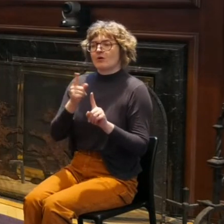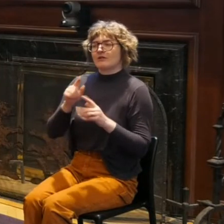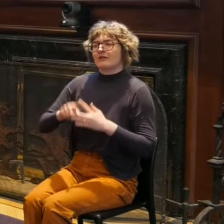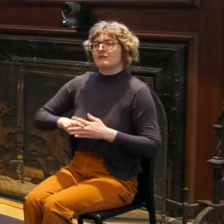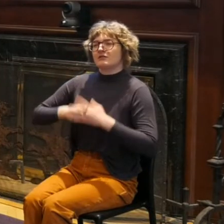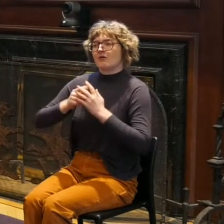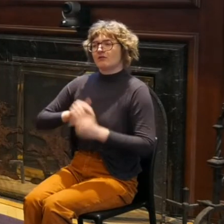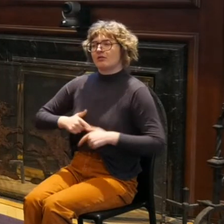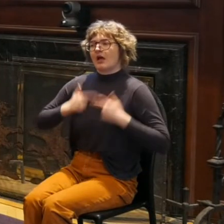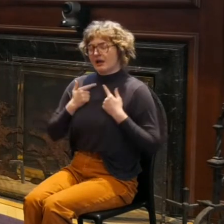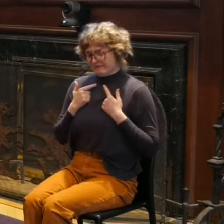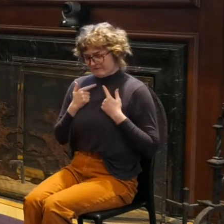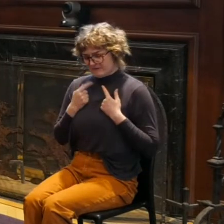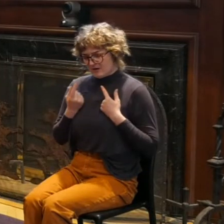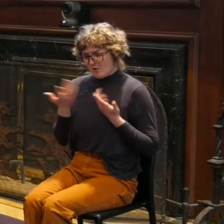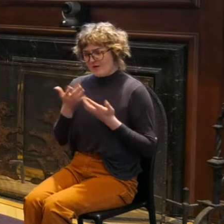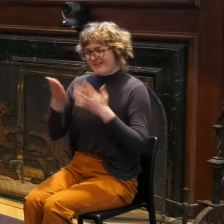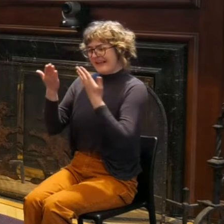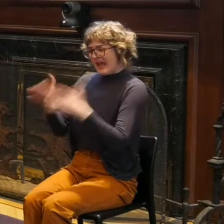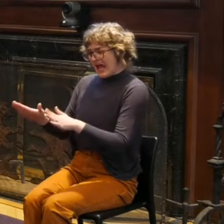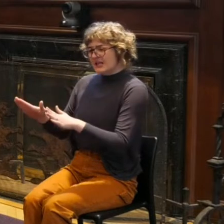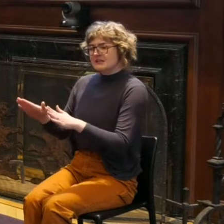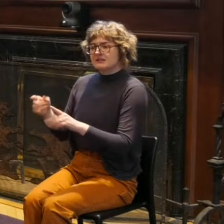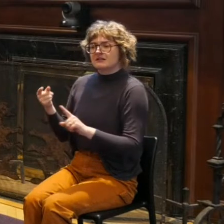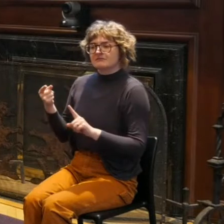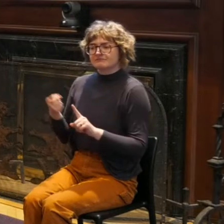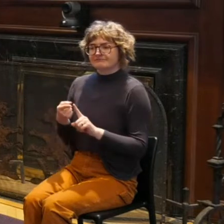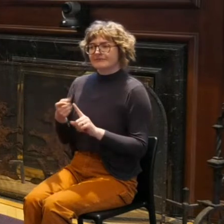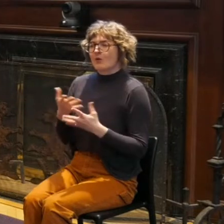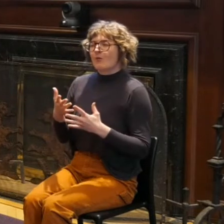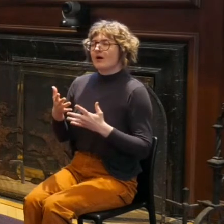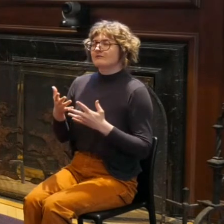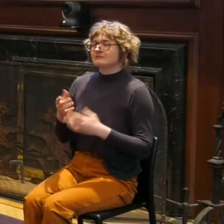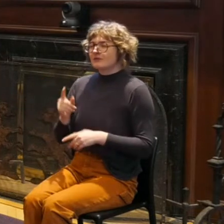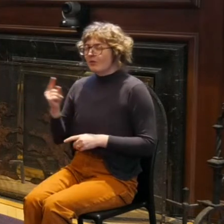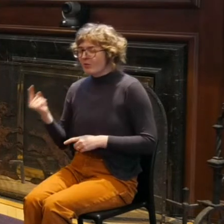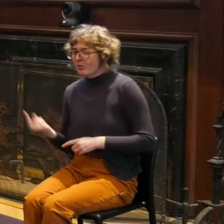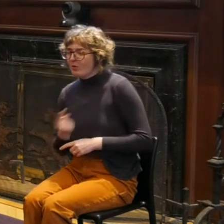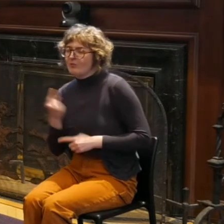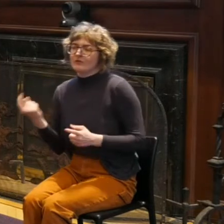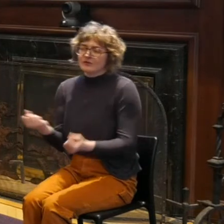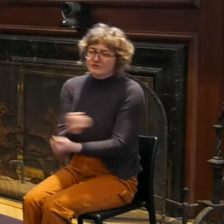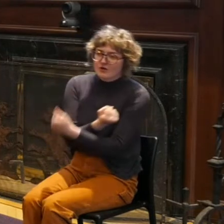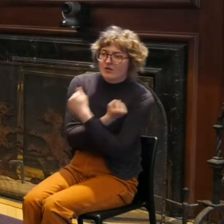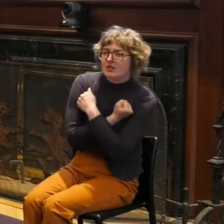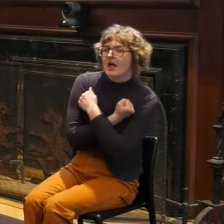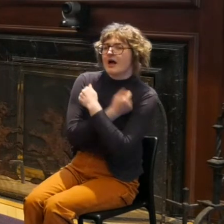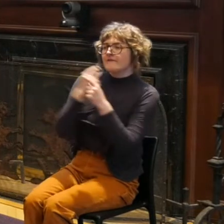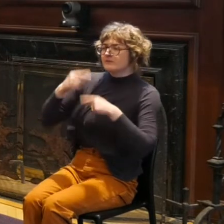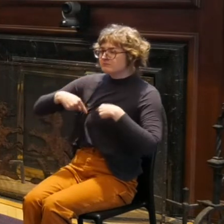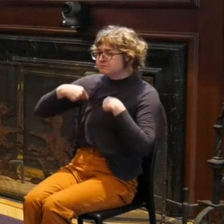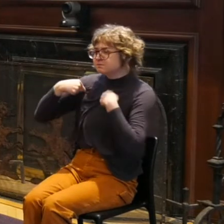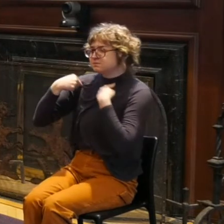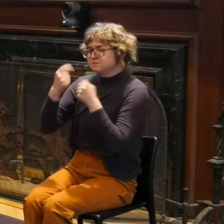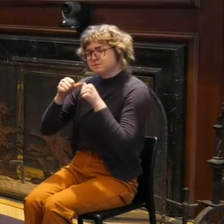begin? Where do they end? What loneliness or love will carry them?